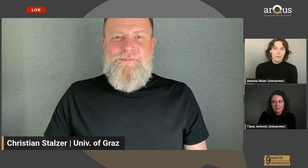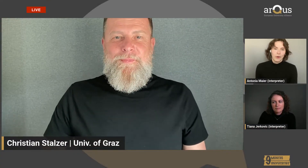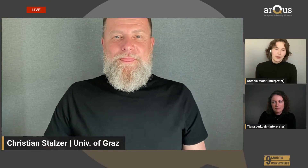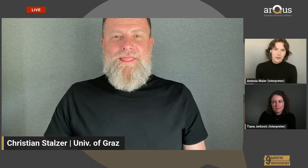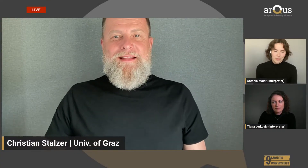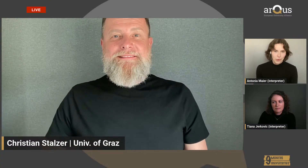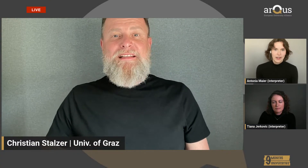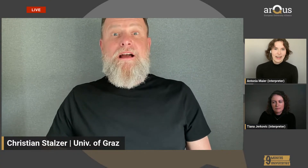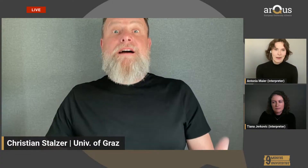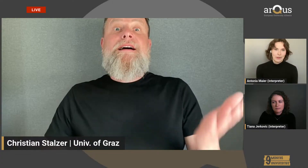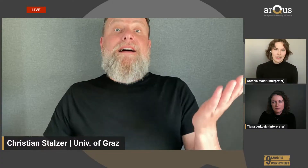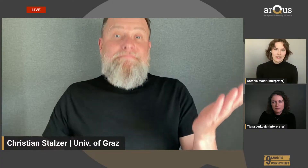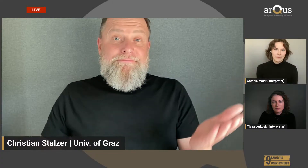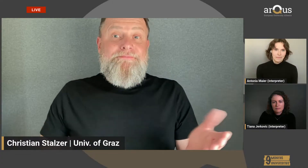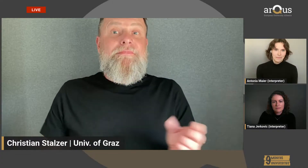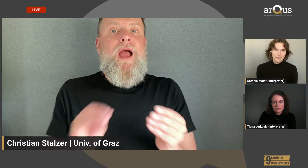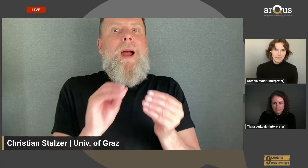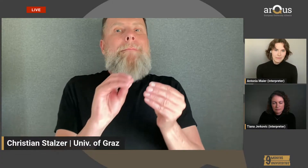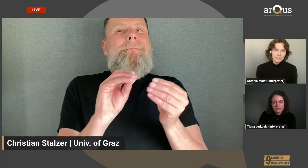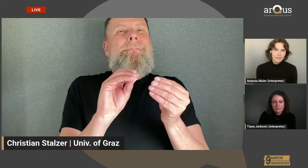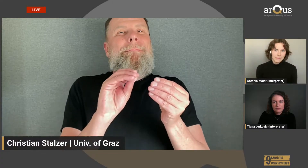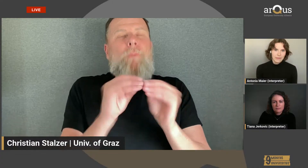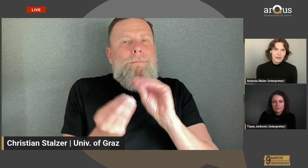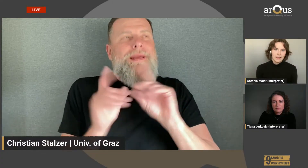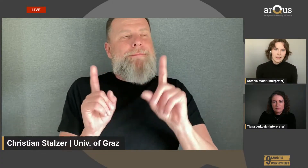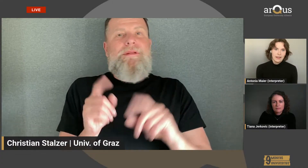of on spoken languages.